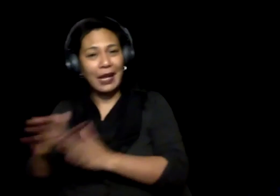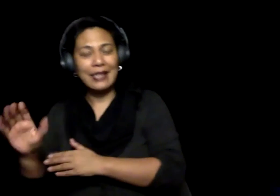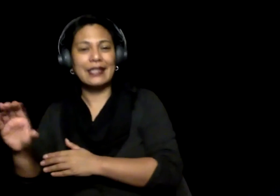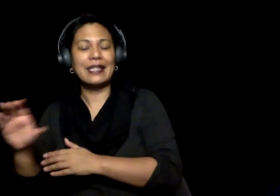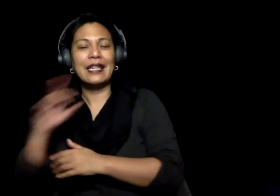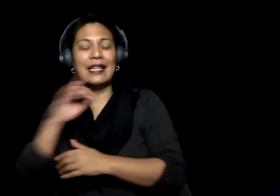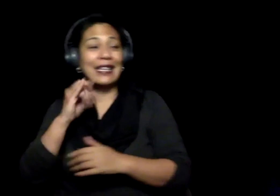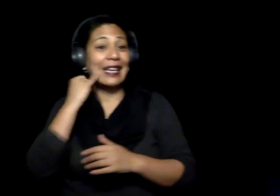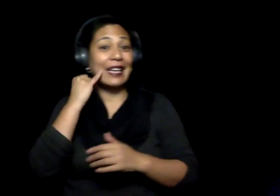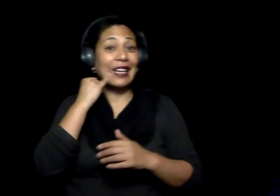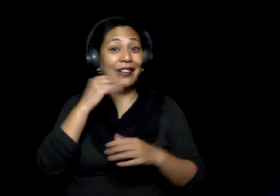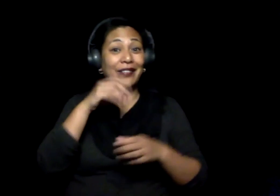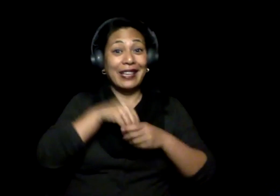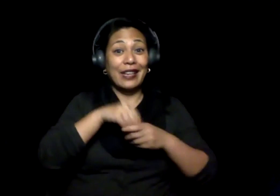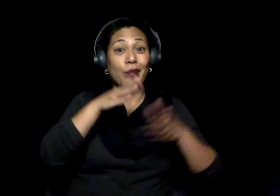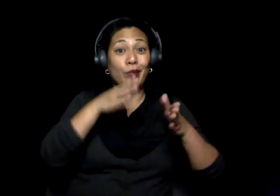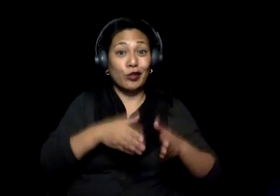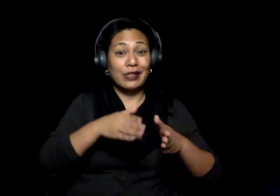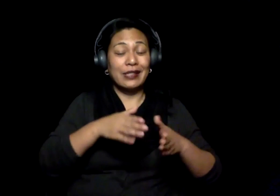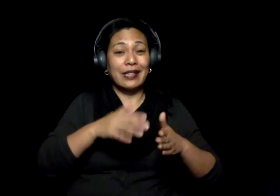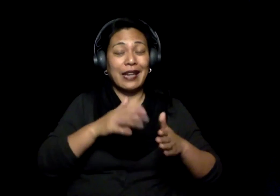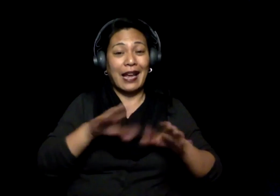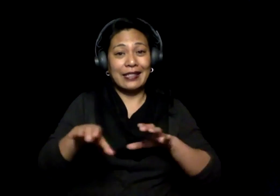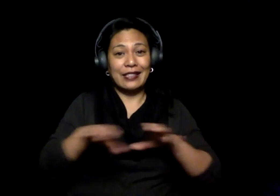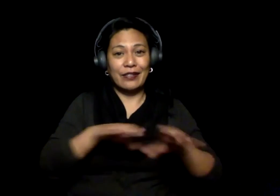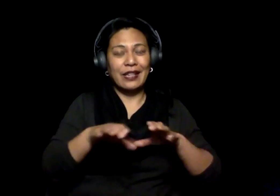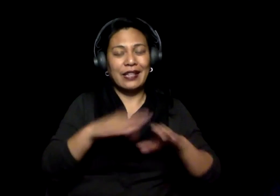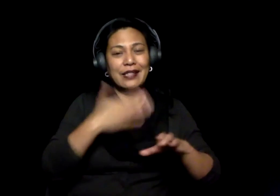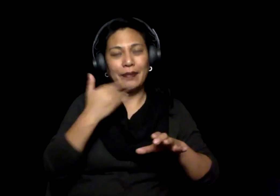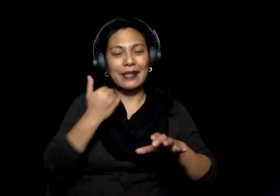person. Very good, thank you.